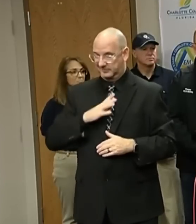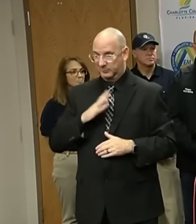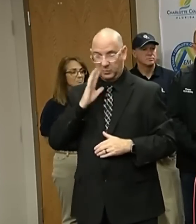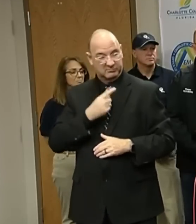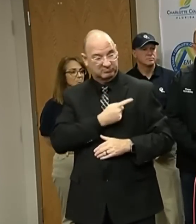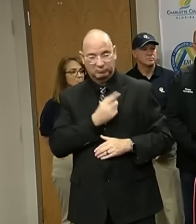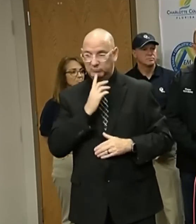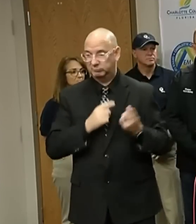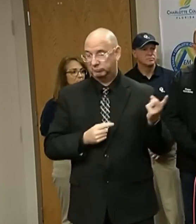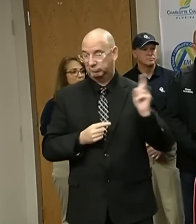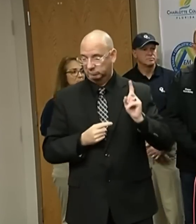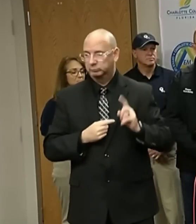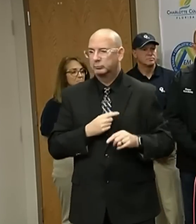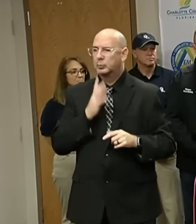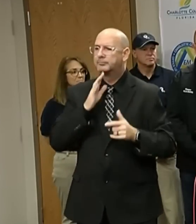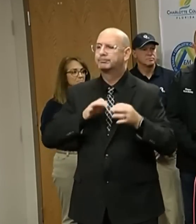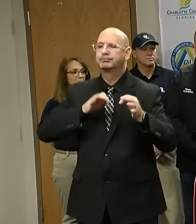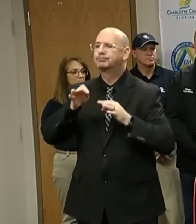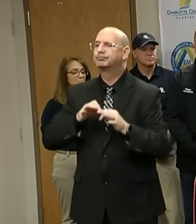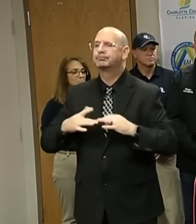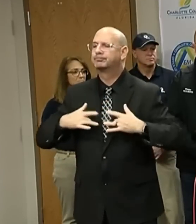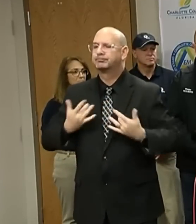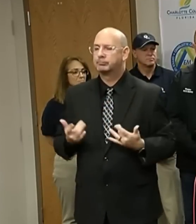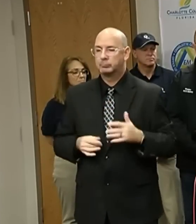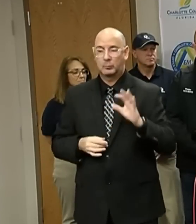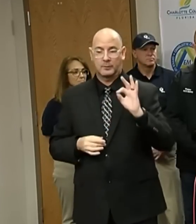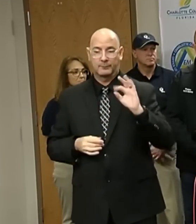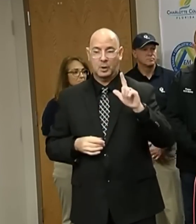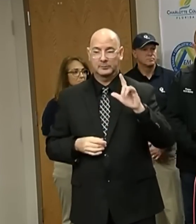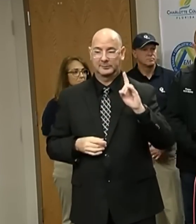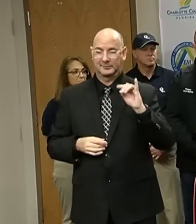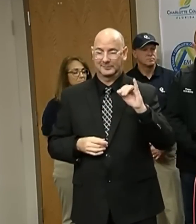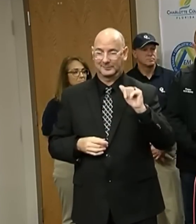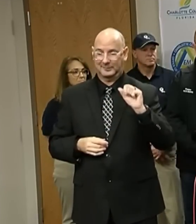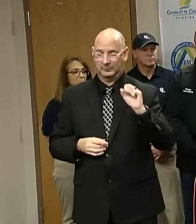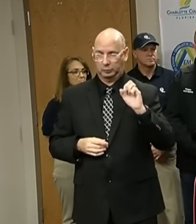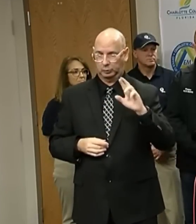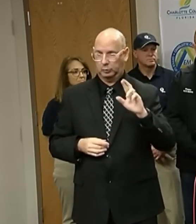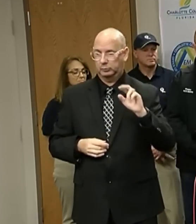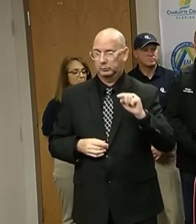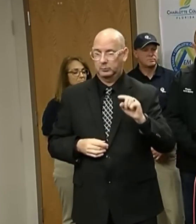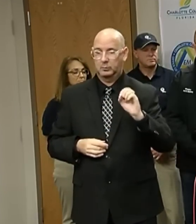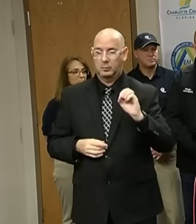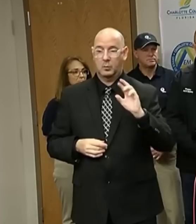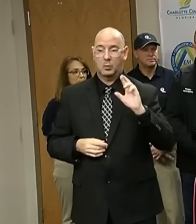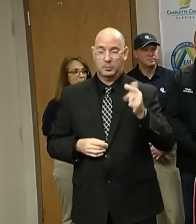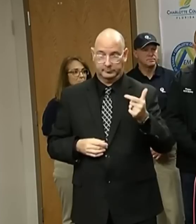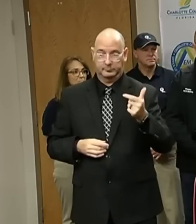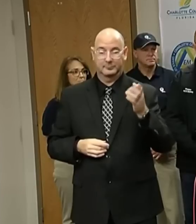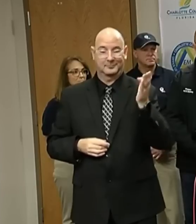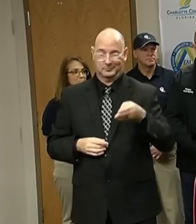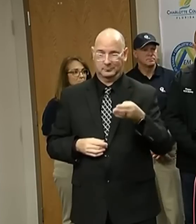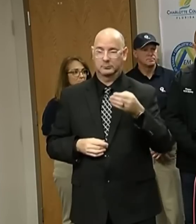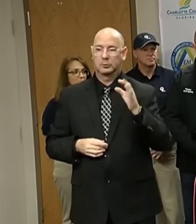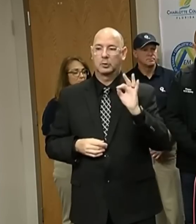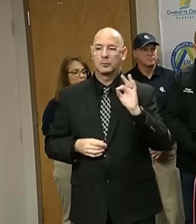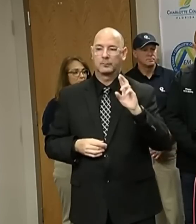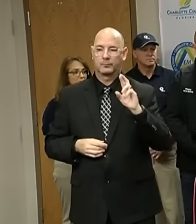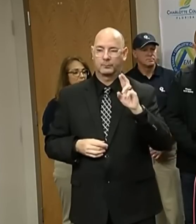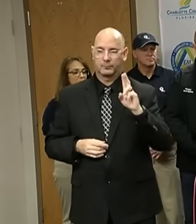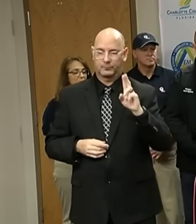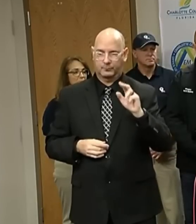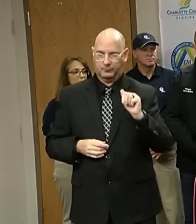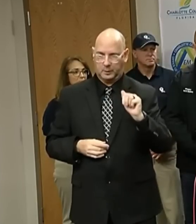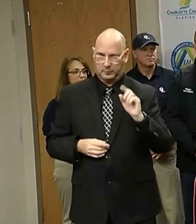FloridaDisasterFund.org, FloridaDisasterFund.org. You text disaster to 20222. You can make a contribution, and at the end of the day,